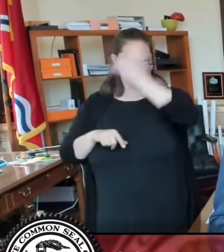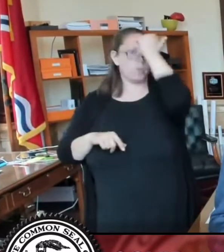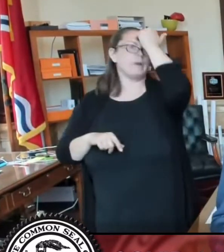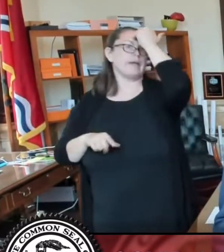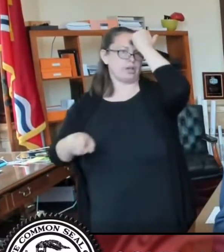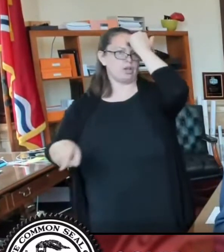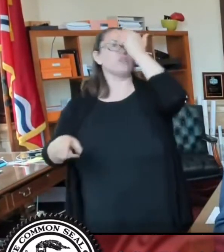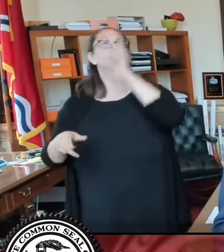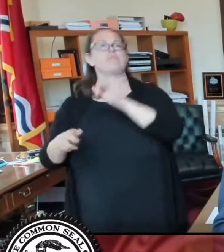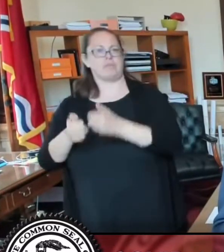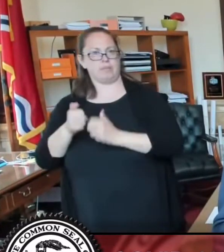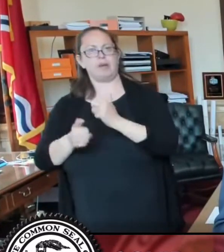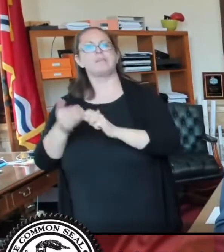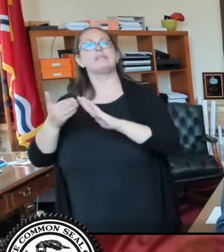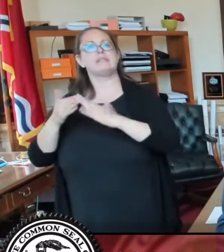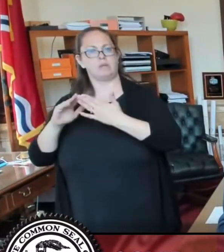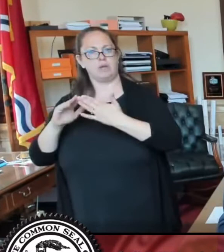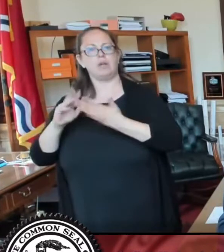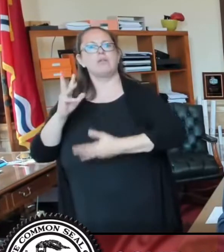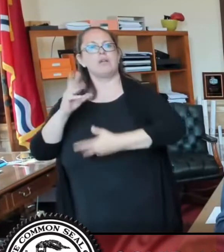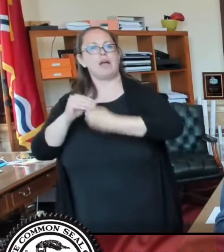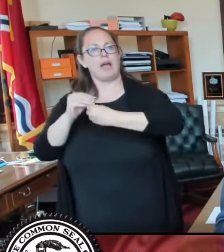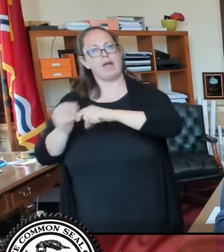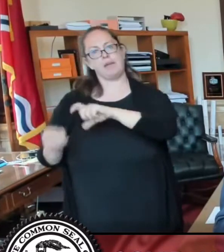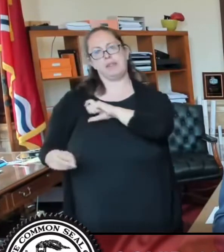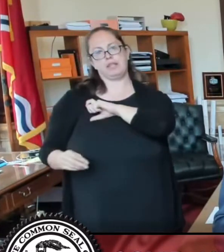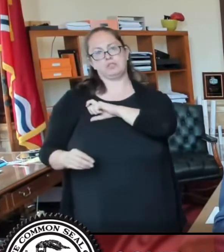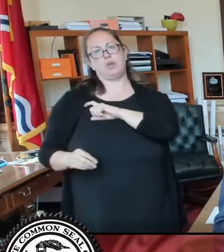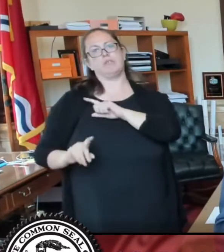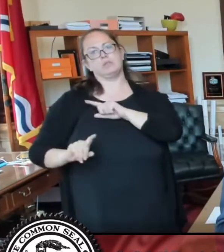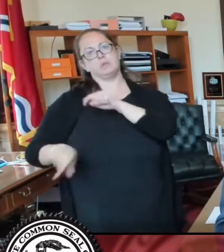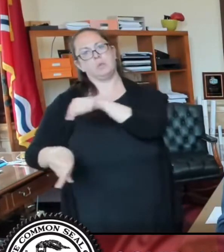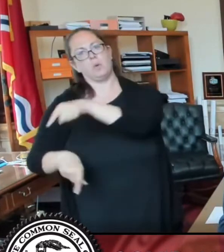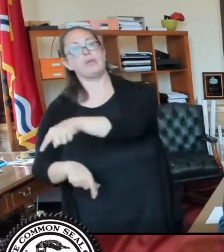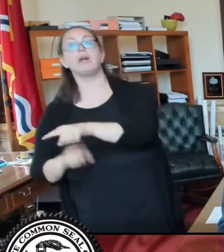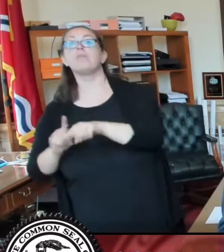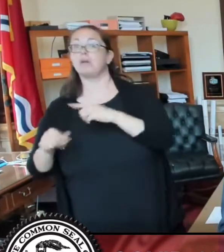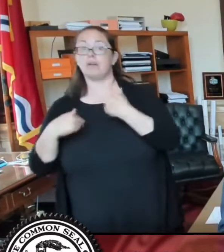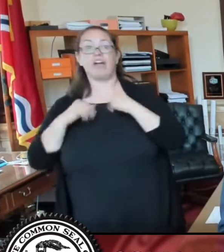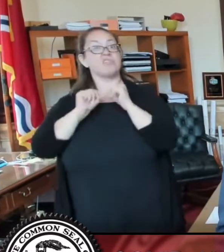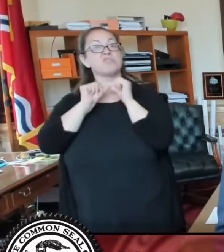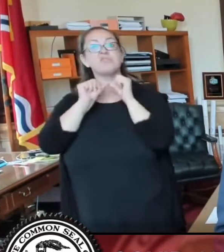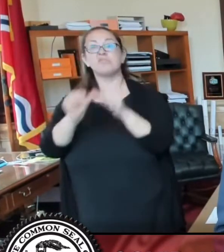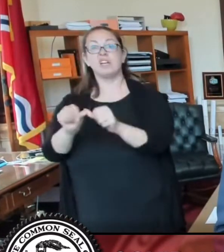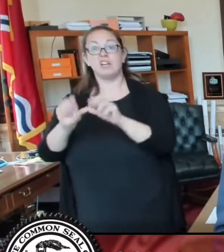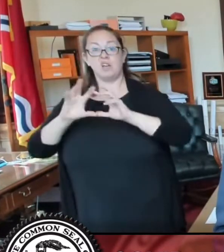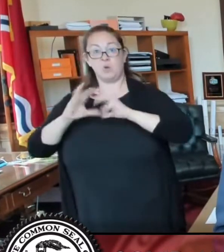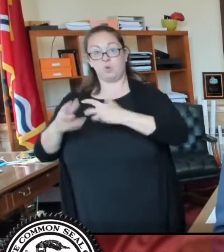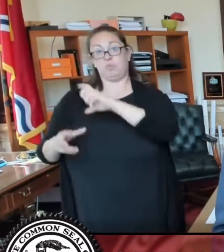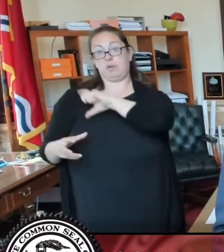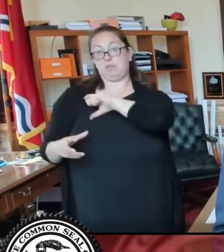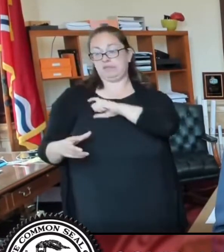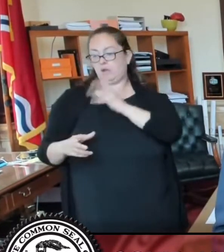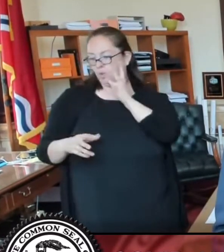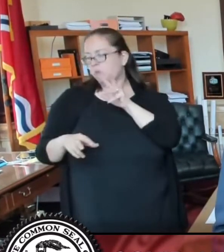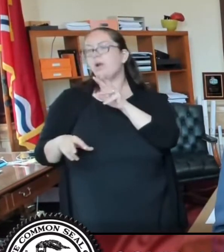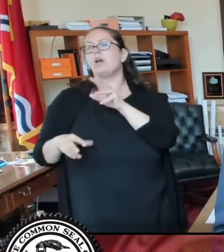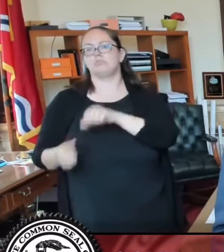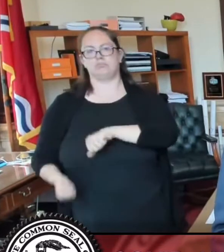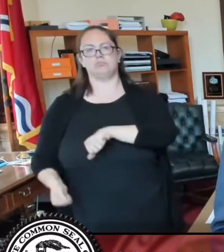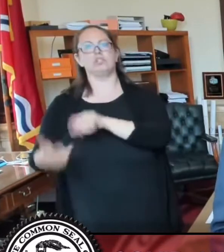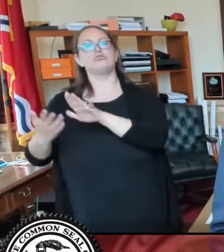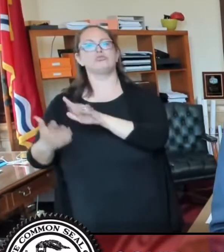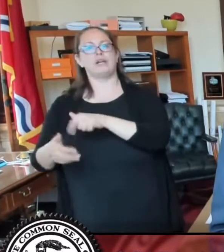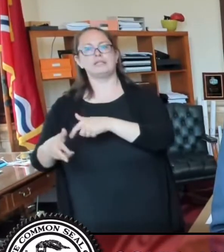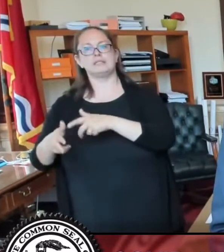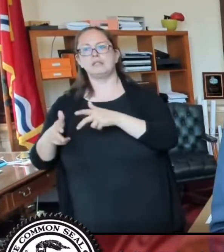downtown. We're adding on officers as needed, but we have a permanent detail that's addressing cruising on the riverfront,